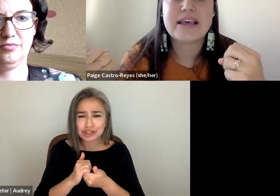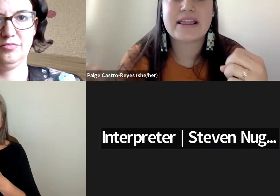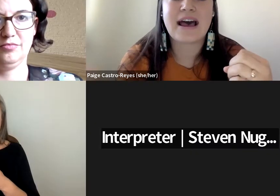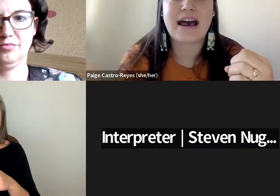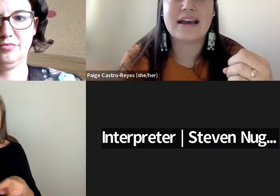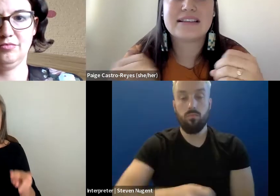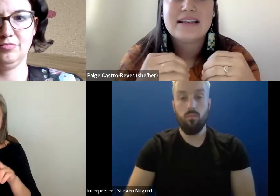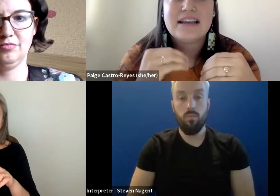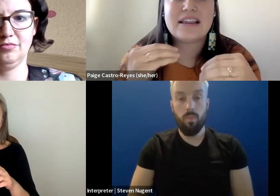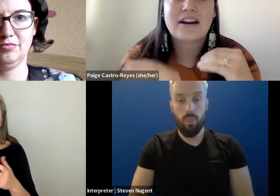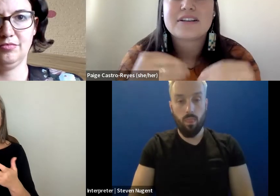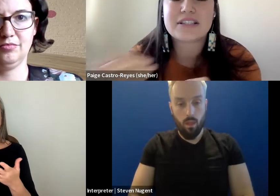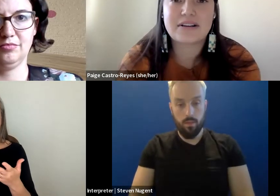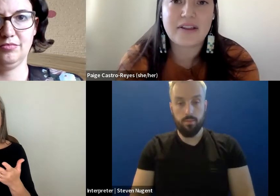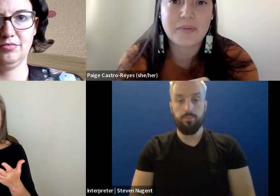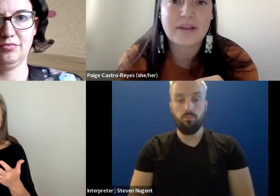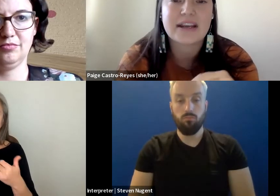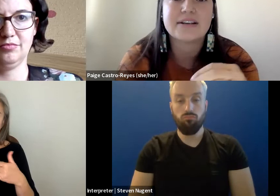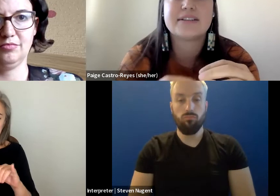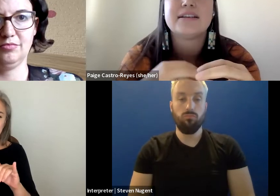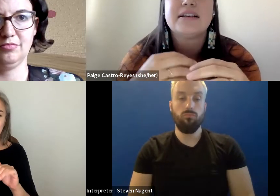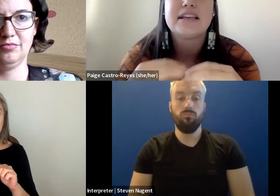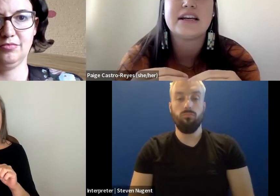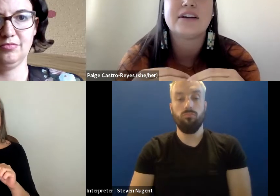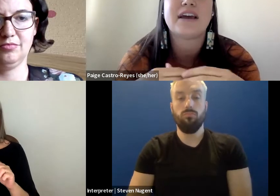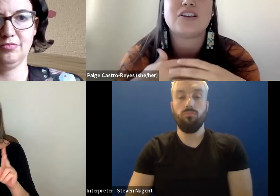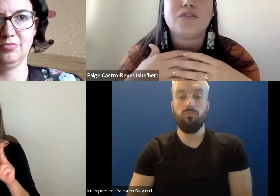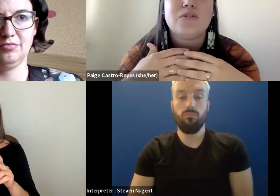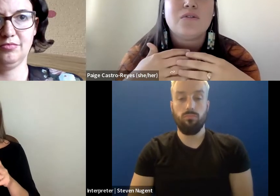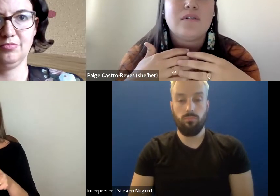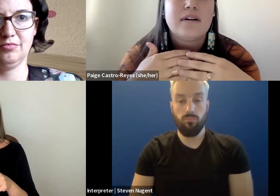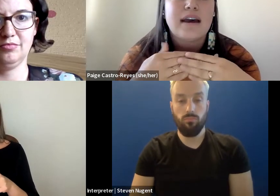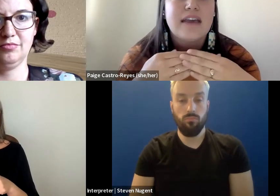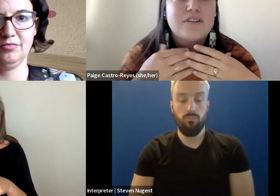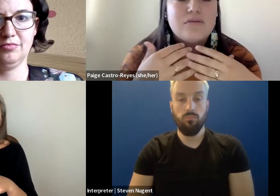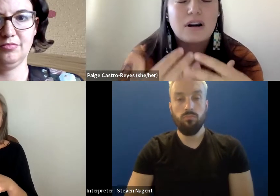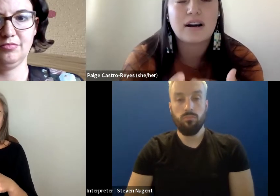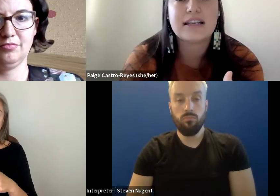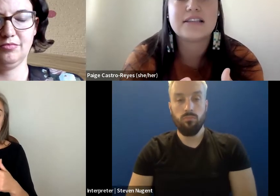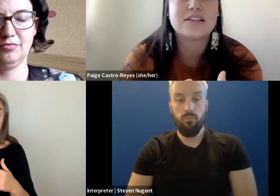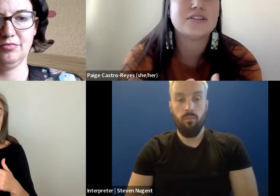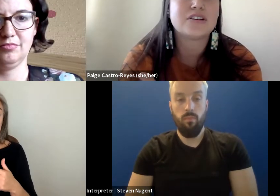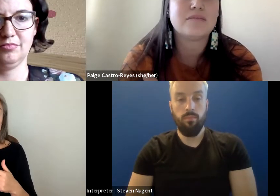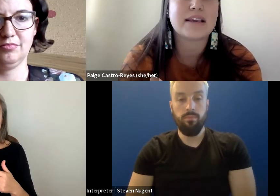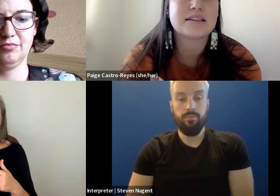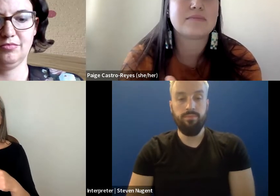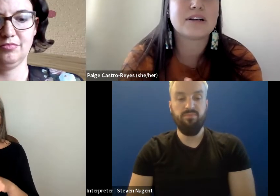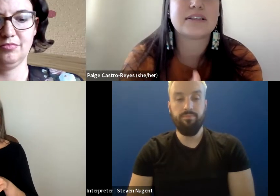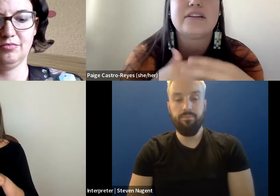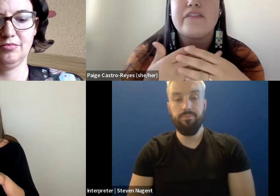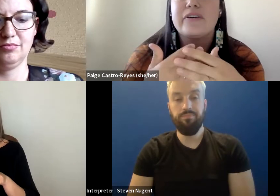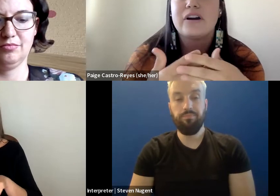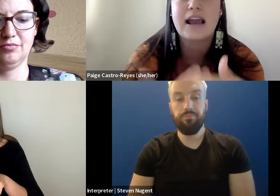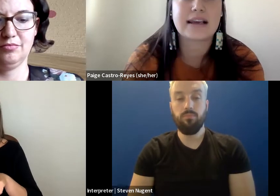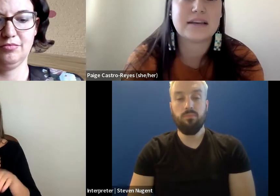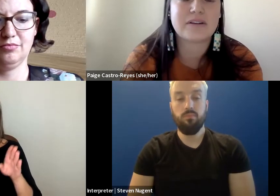values, that there are still other players here that if you are an institution-based